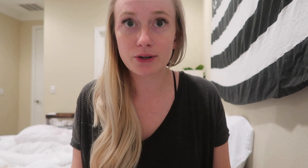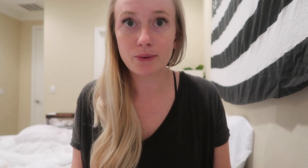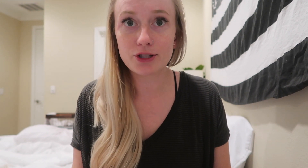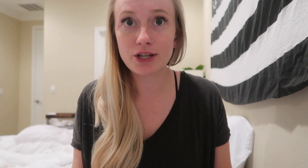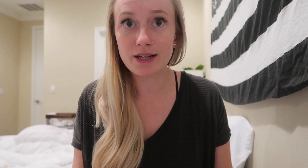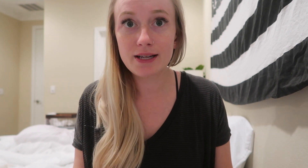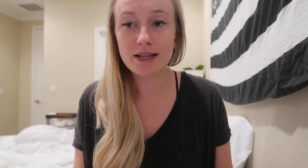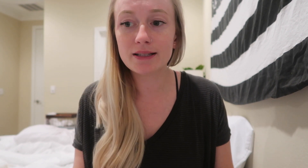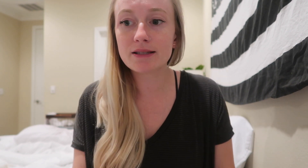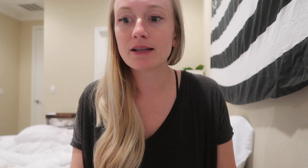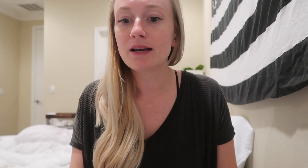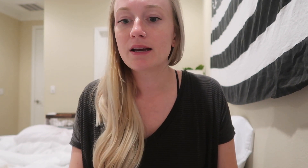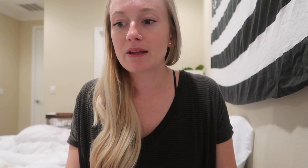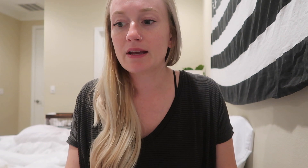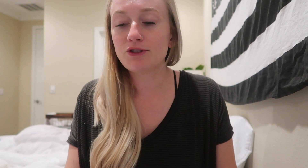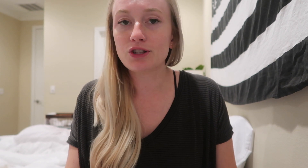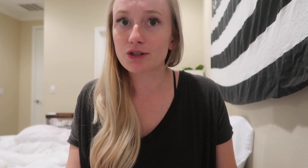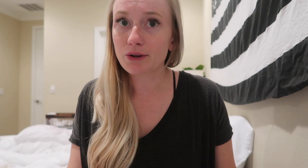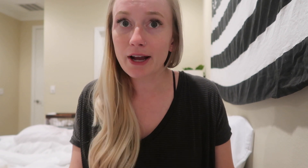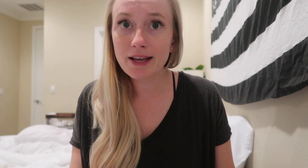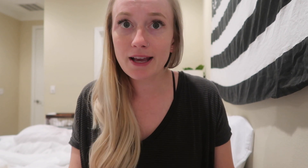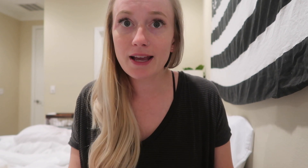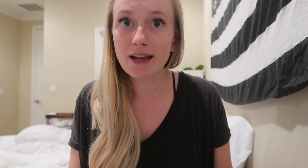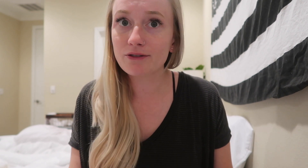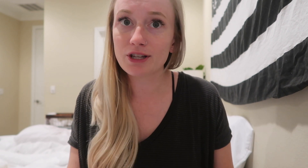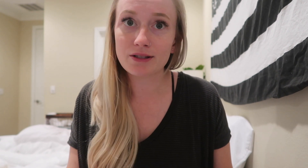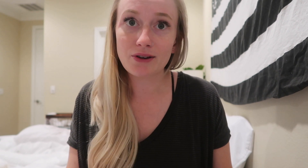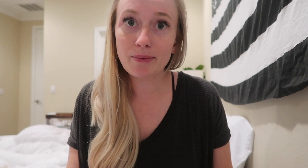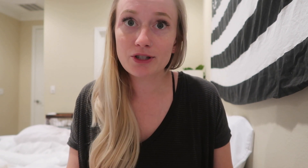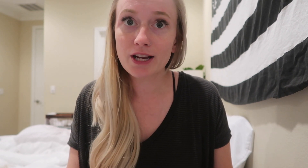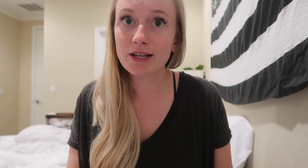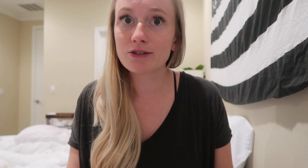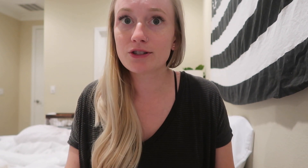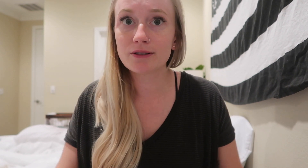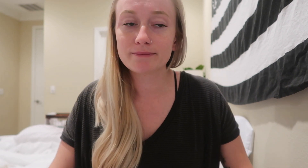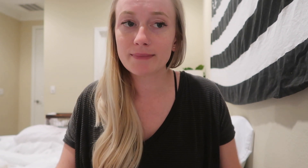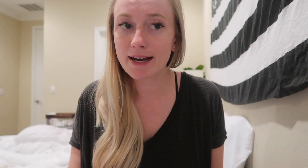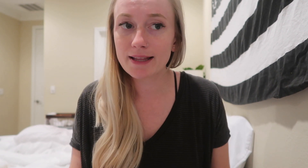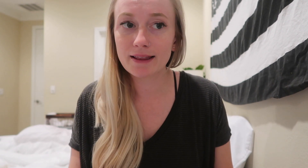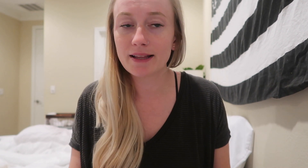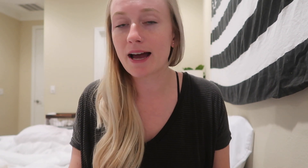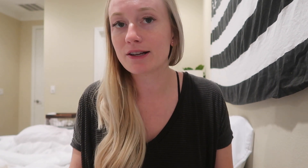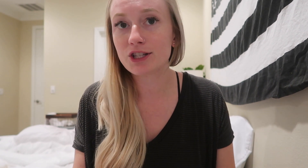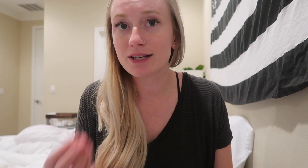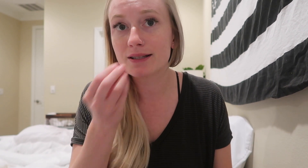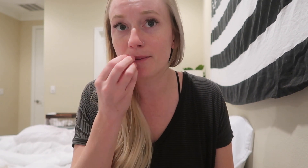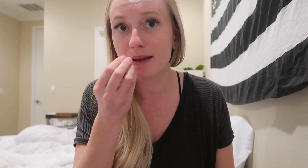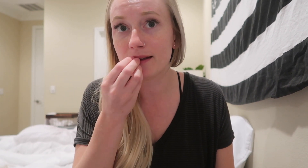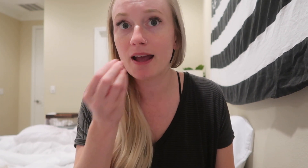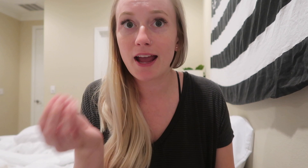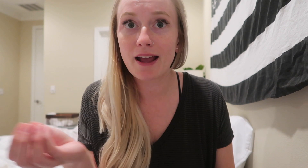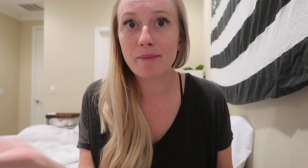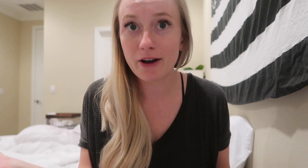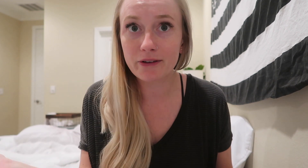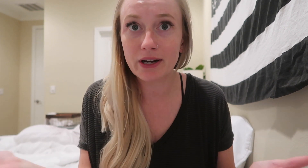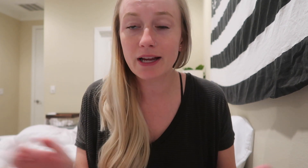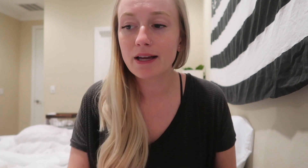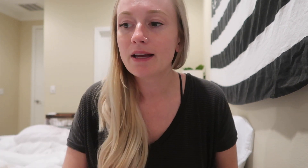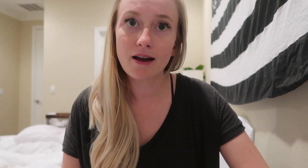what she needs, if she's just cranky, if she needs her diaper changed, anything like that, she can tell me, "Hey, I'm hungry."